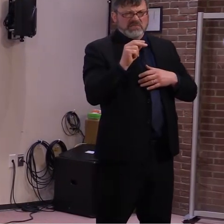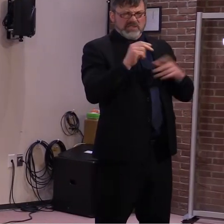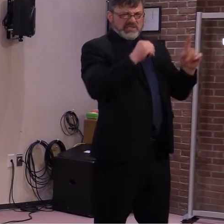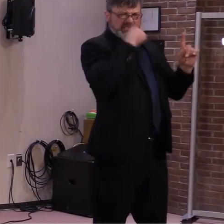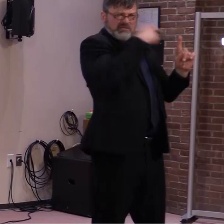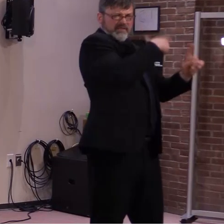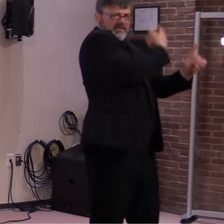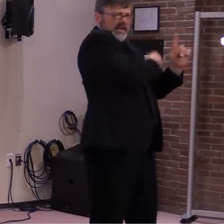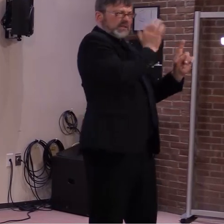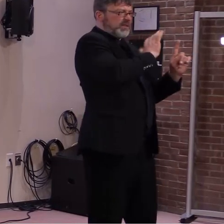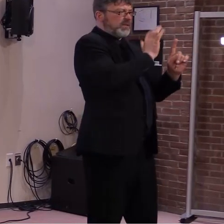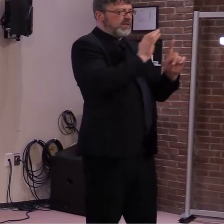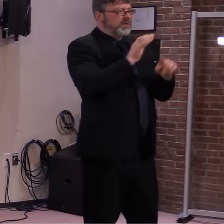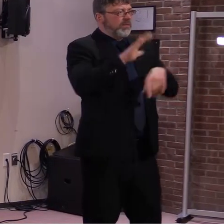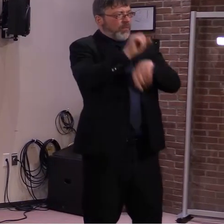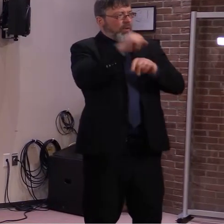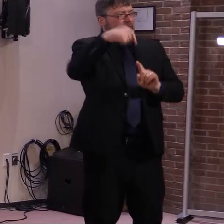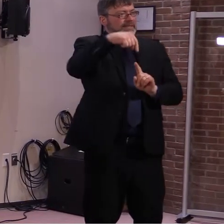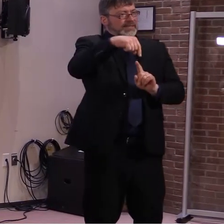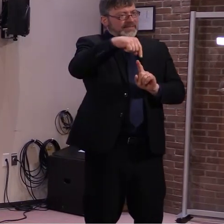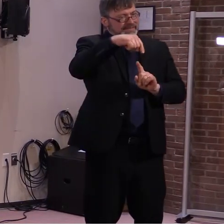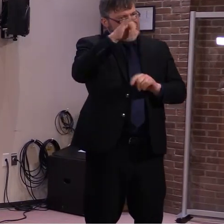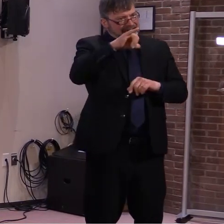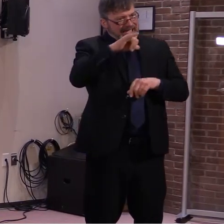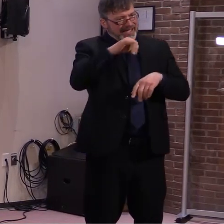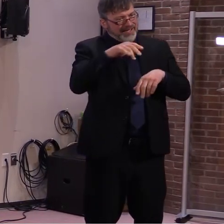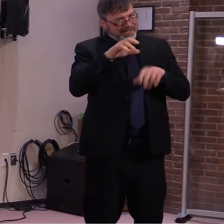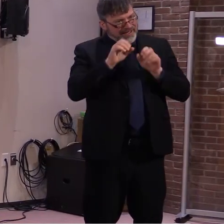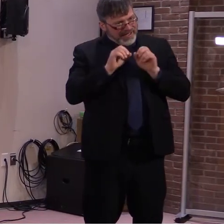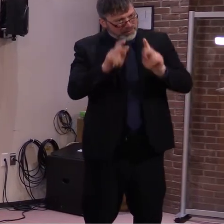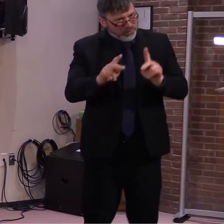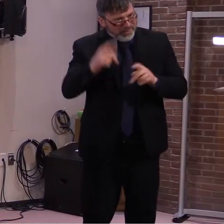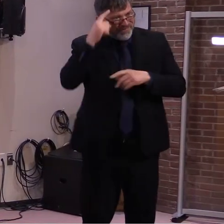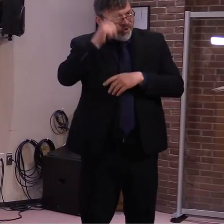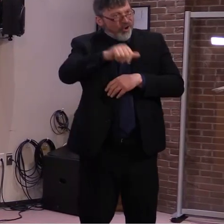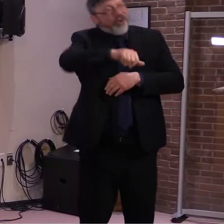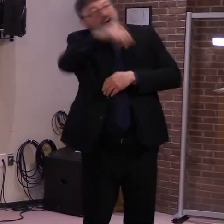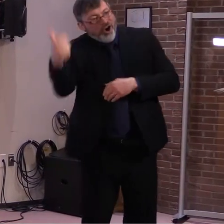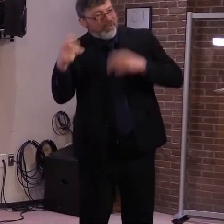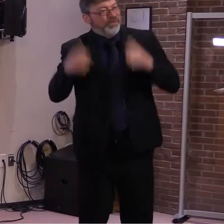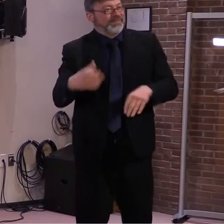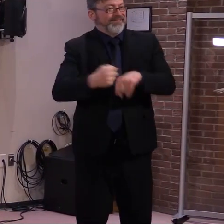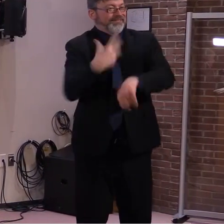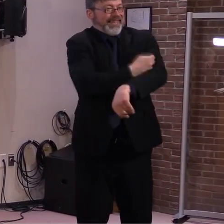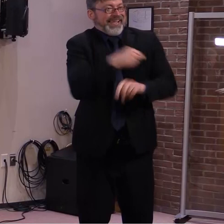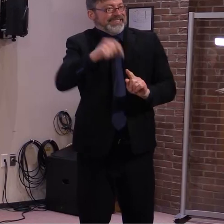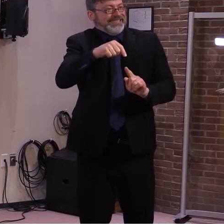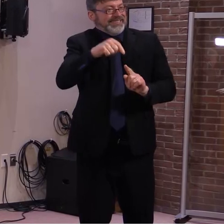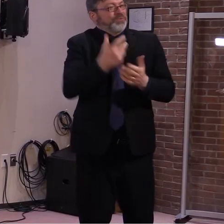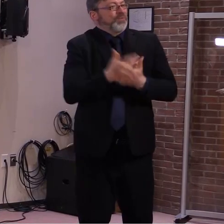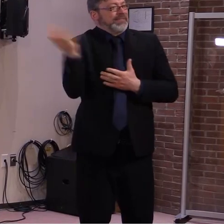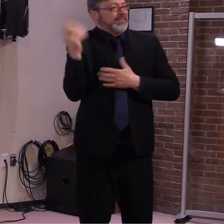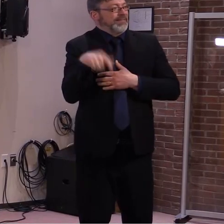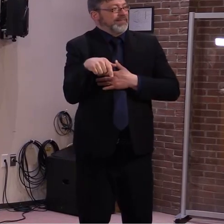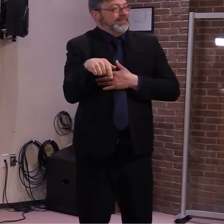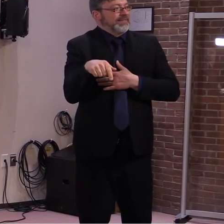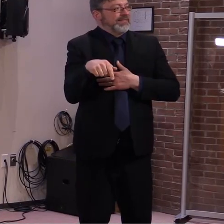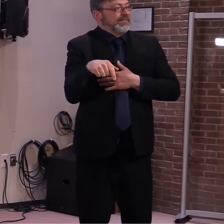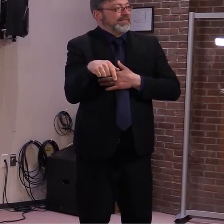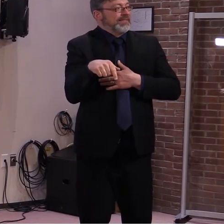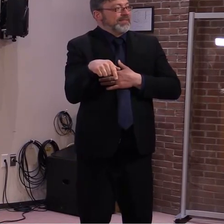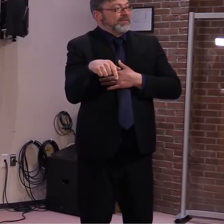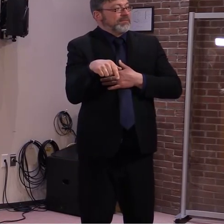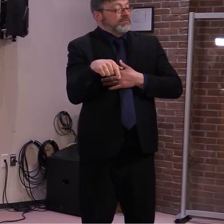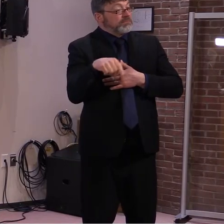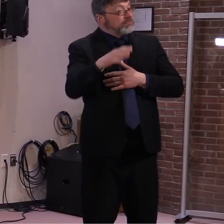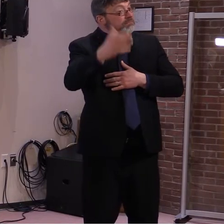issues as we move forward, because you got to remember, we're opening in 3 weeks. This is going to be everybody, and I just want to